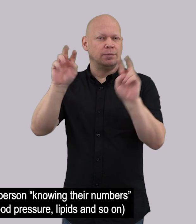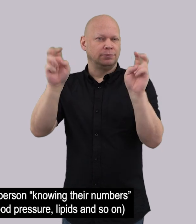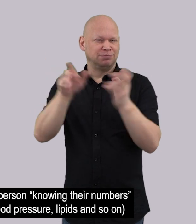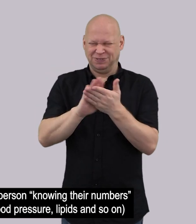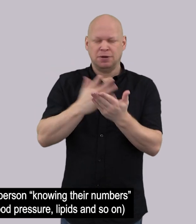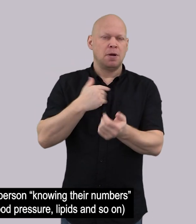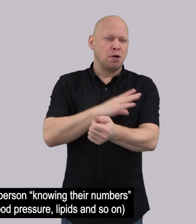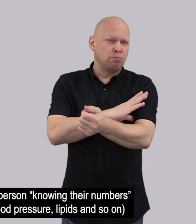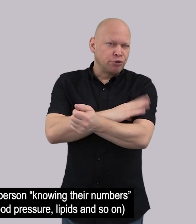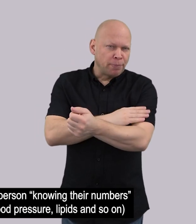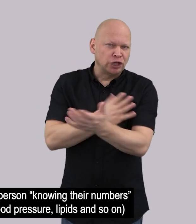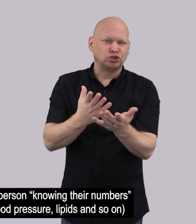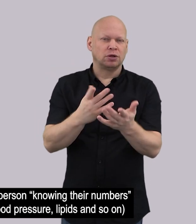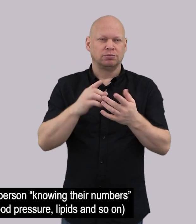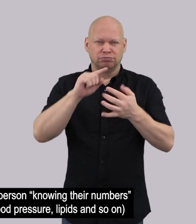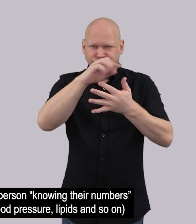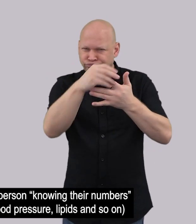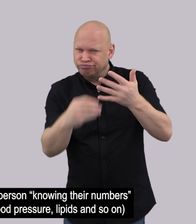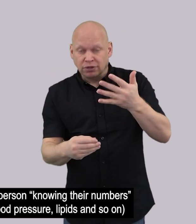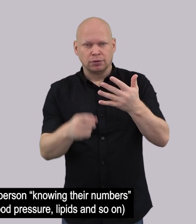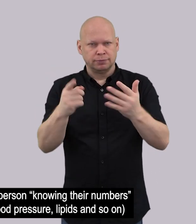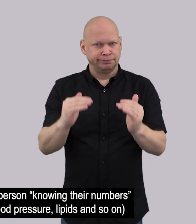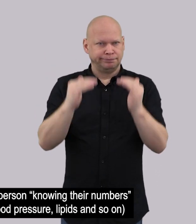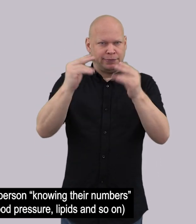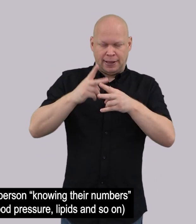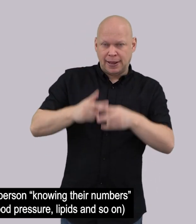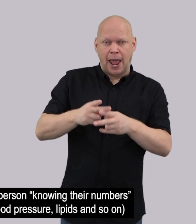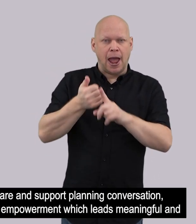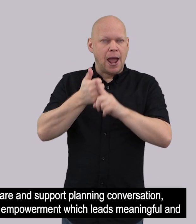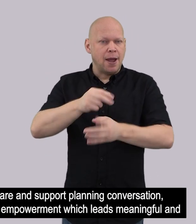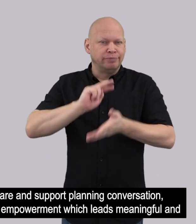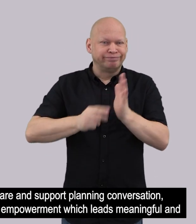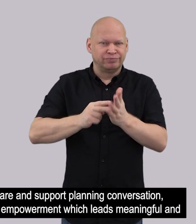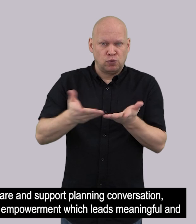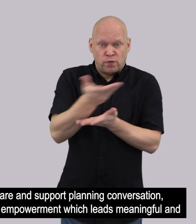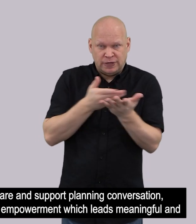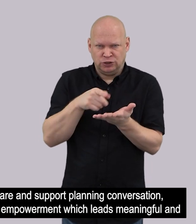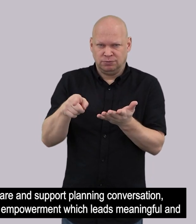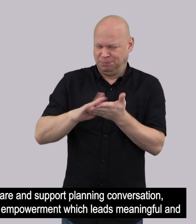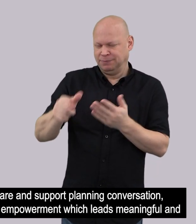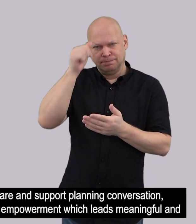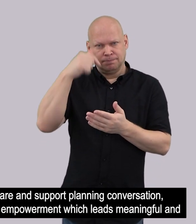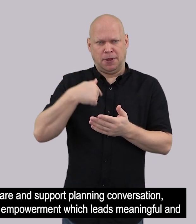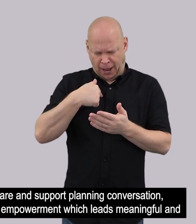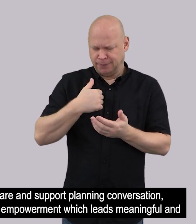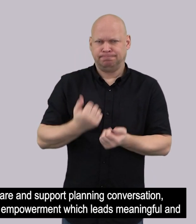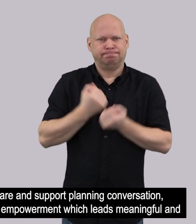With the person knowing their numbers, e.g. blood pressure, lipids and so on, in advance of a care and support planning